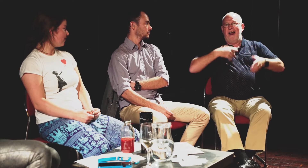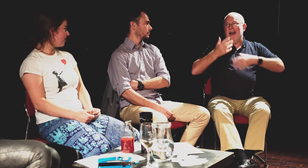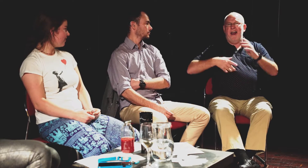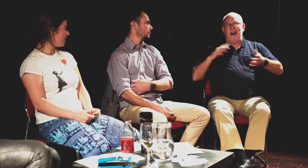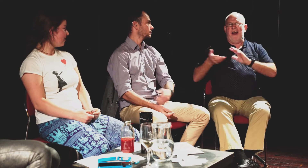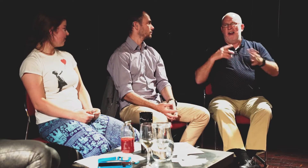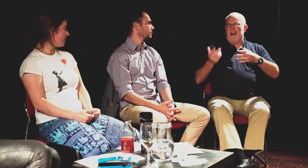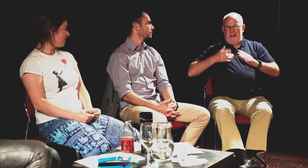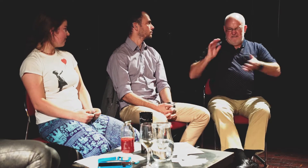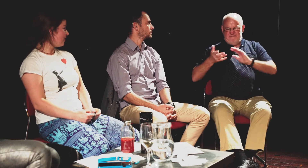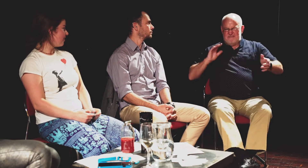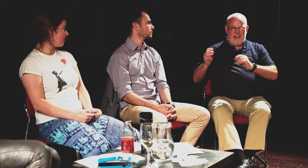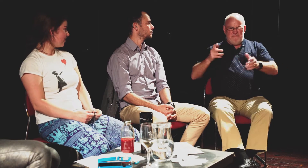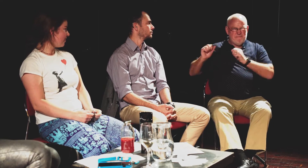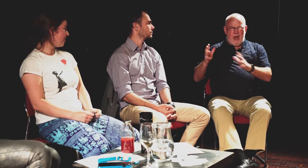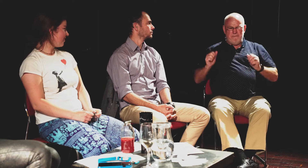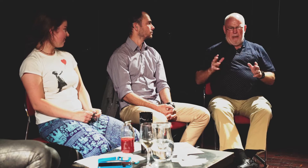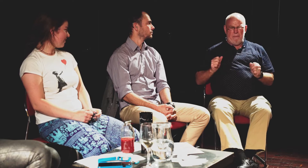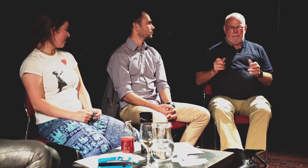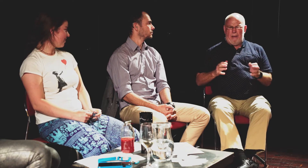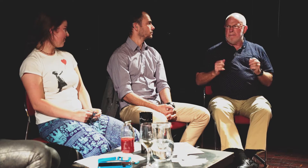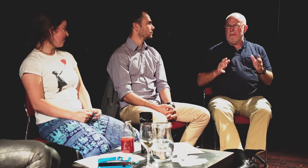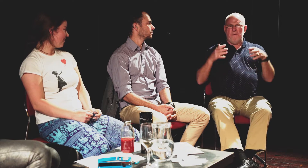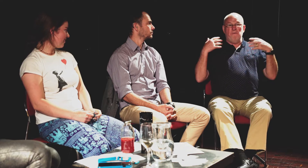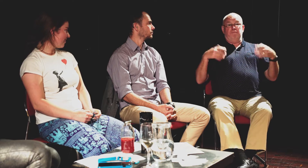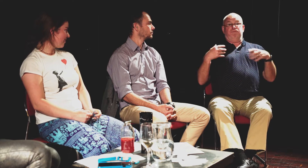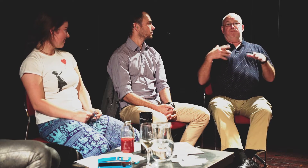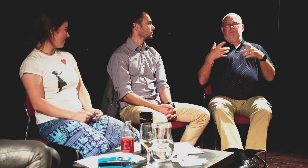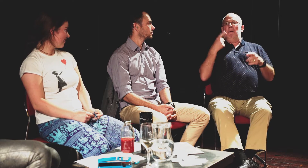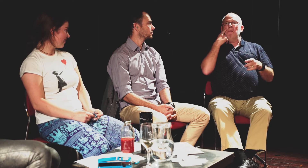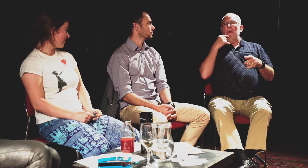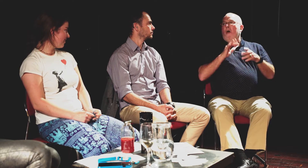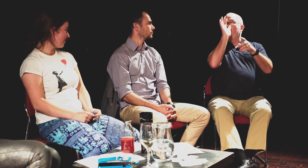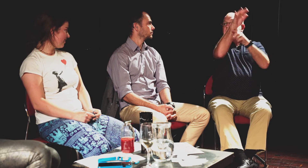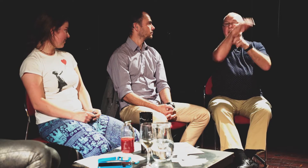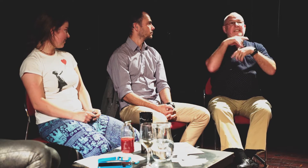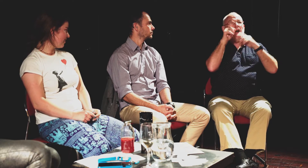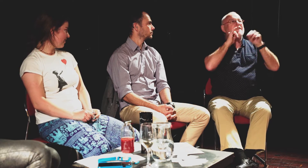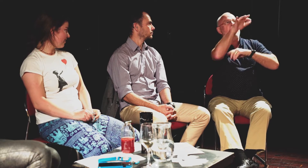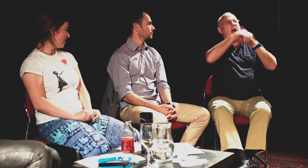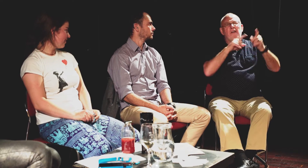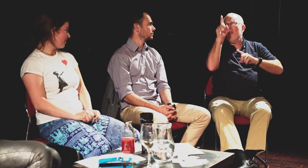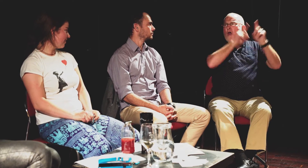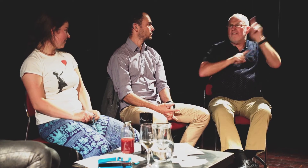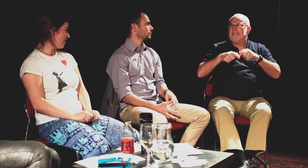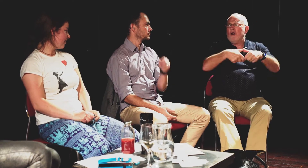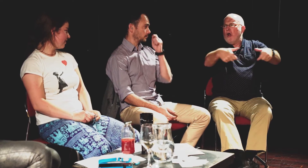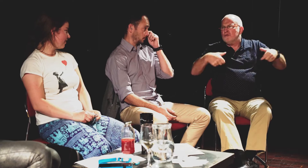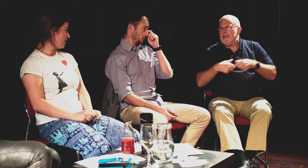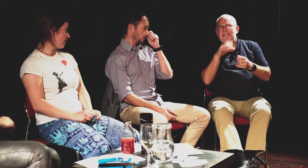a lot of different signs till you got a lot more fluent, you know, and faster and flasher. And then I travelled overseas a lot,